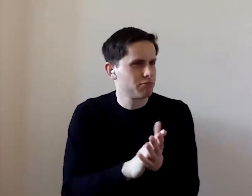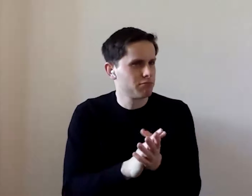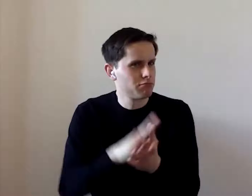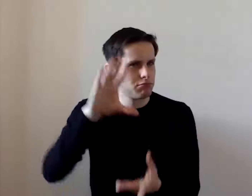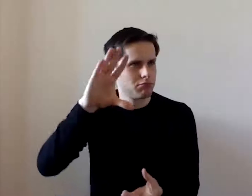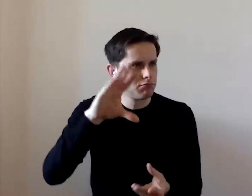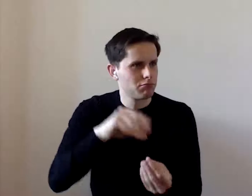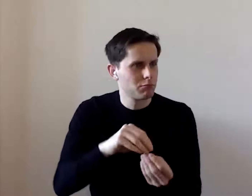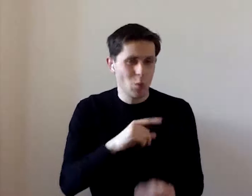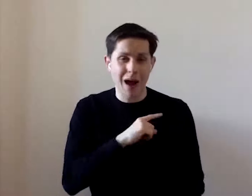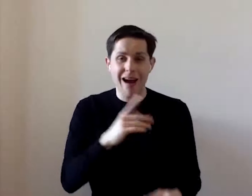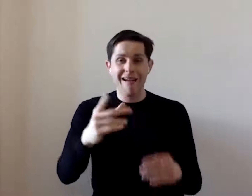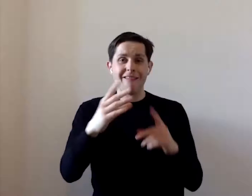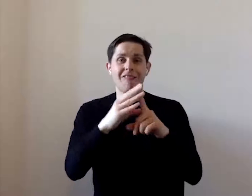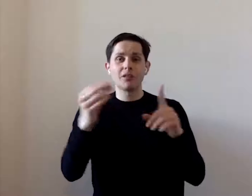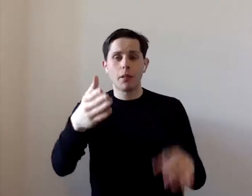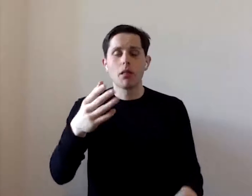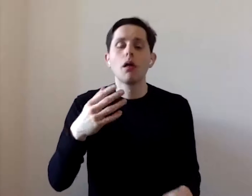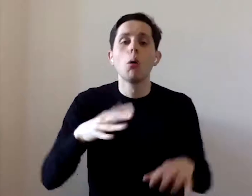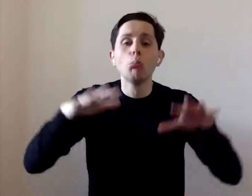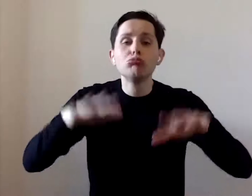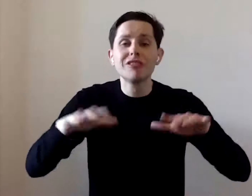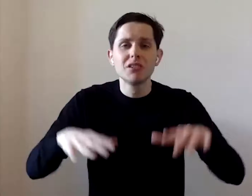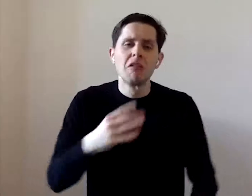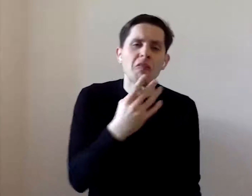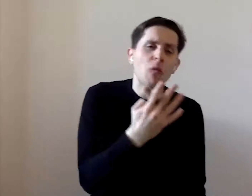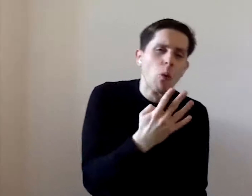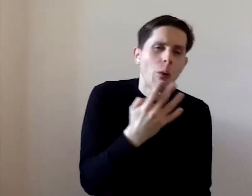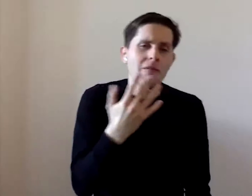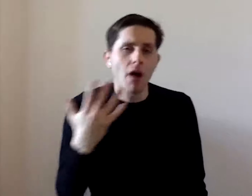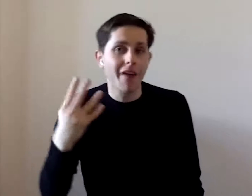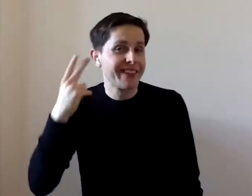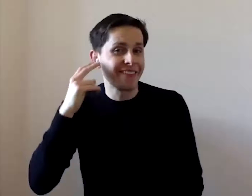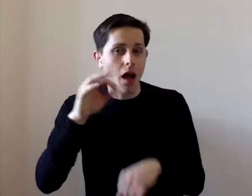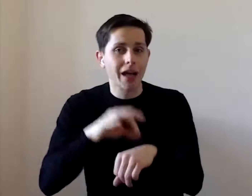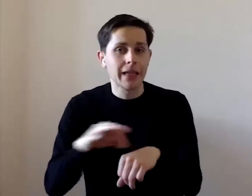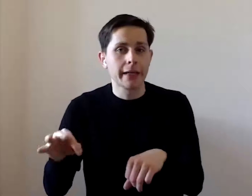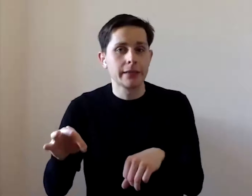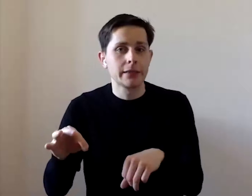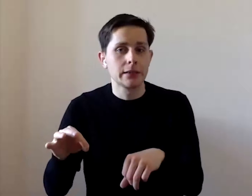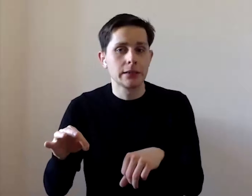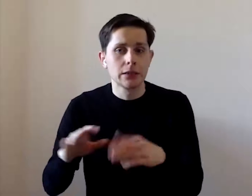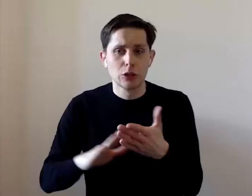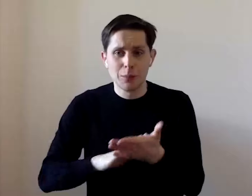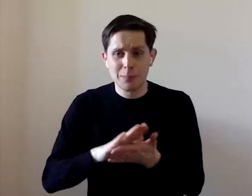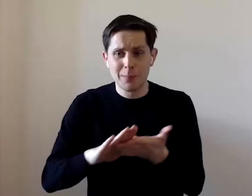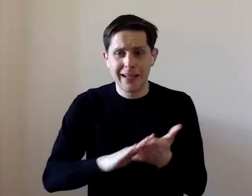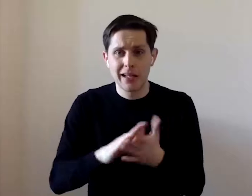architectural setting. Maybe, let me think, if we think about deaf architects, for instance,